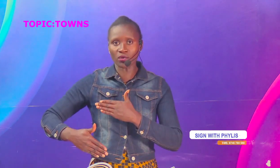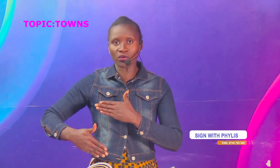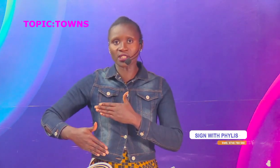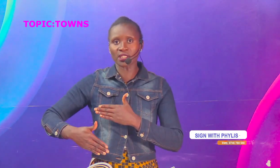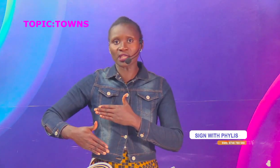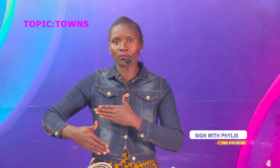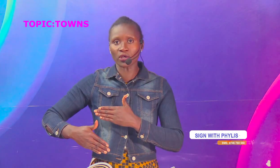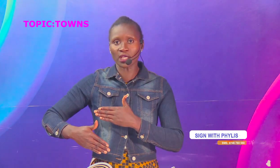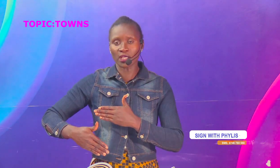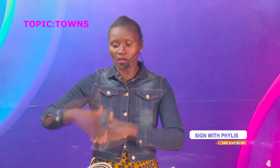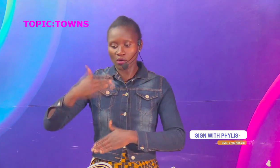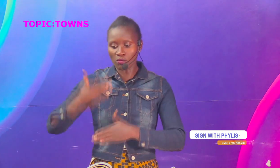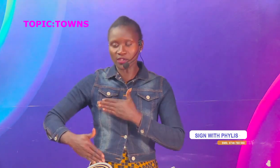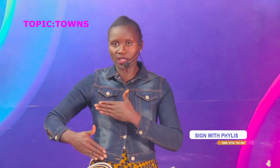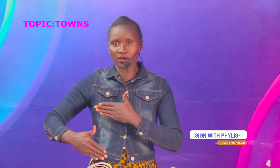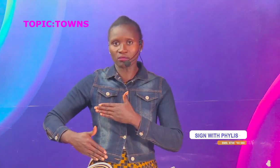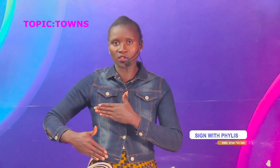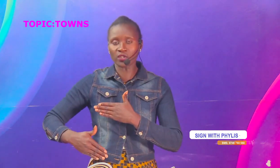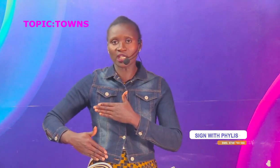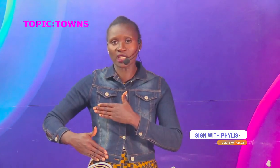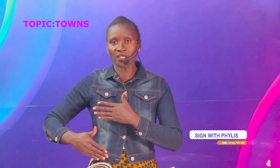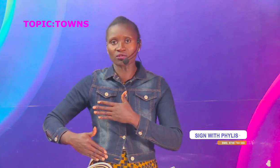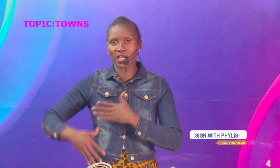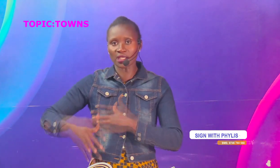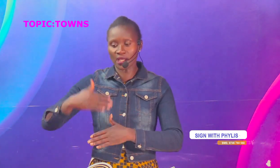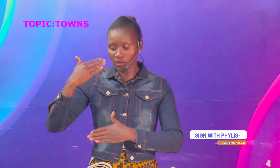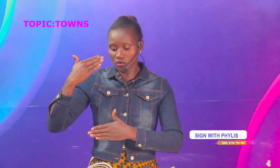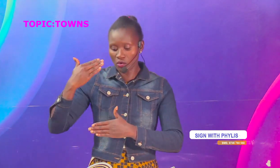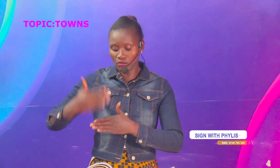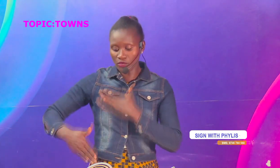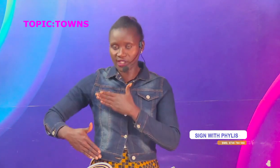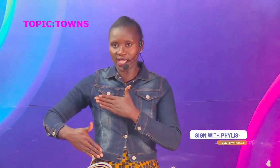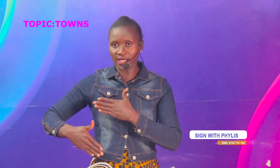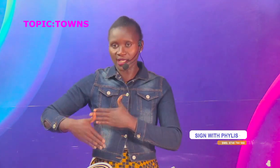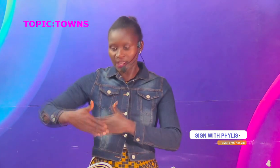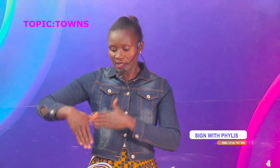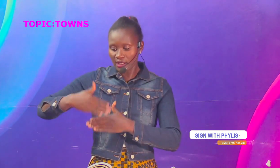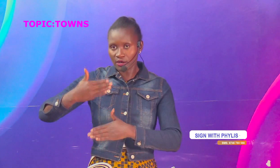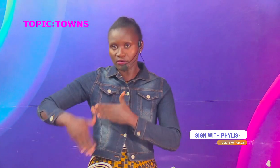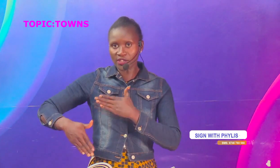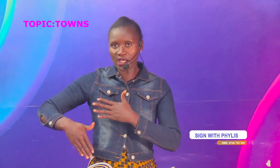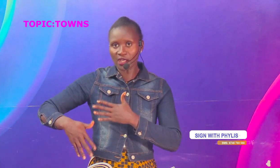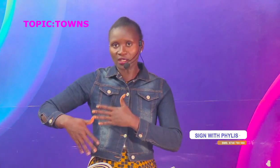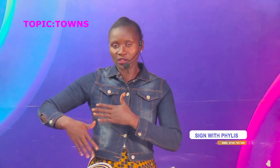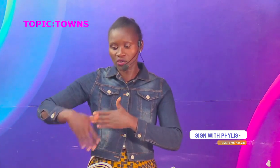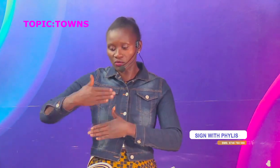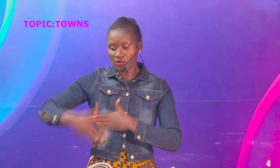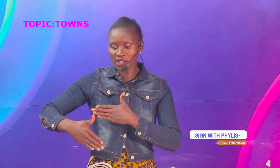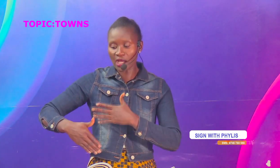is in a border. Busia between Kenya and Uganda. So Busia. Busia. So Busia, and the